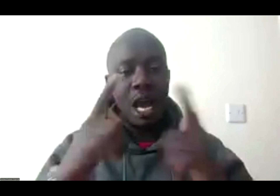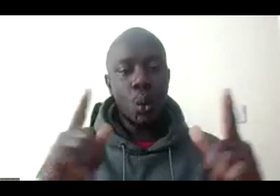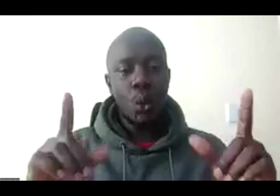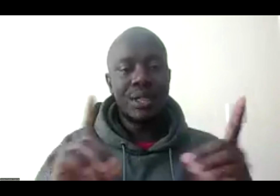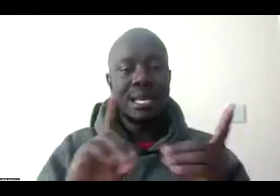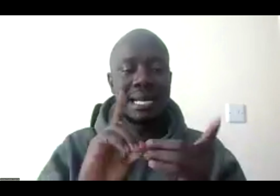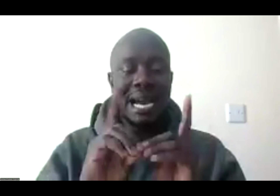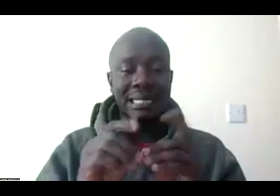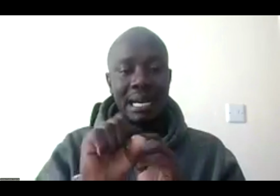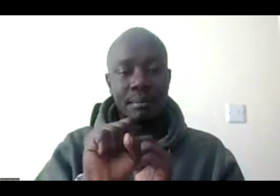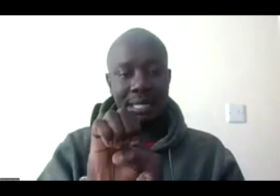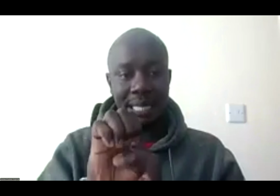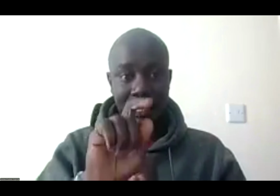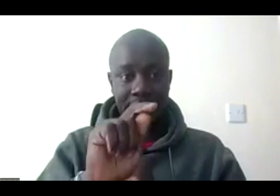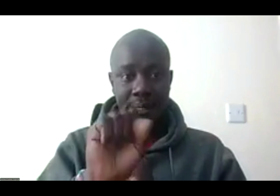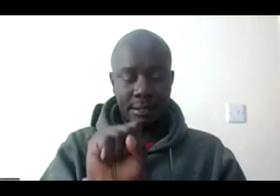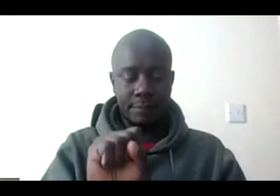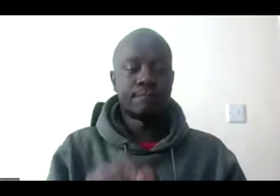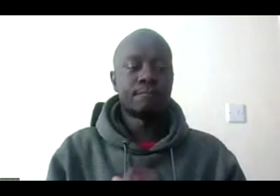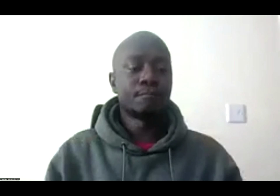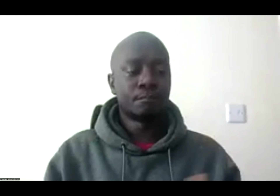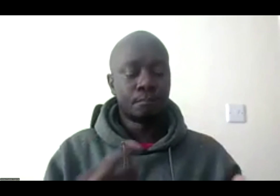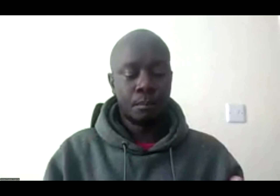large-scale sign language datasets.